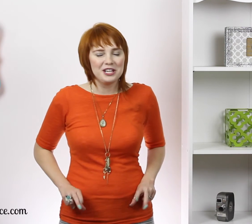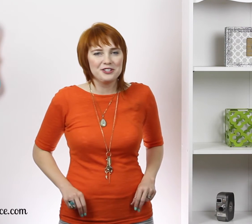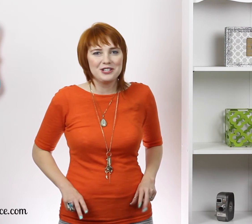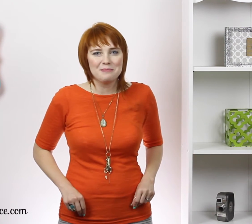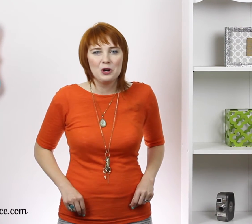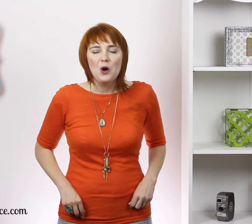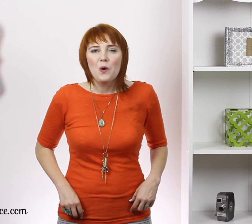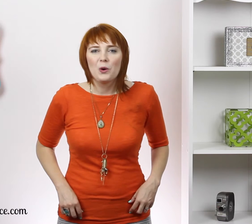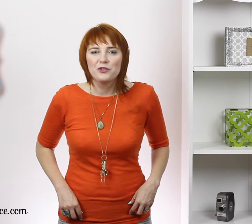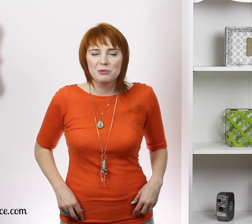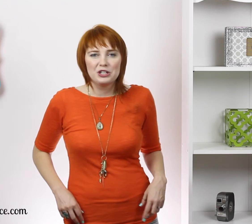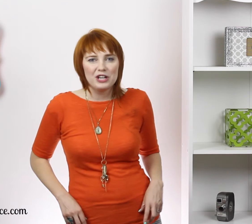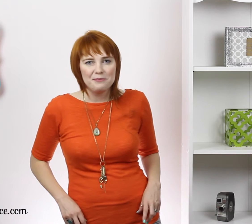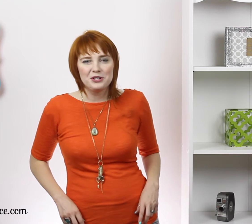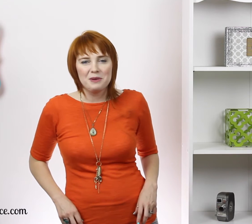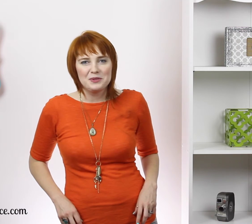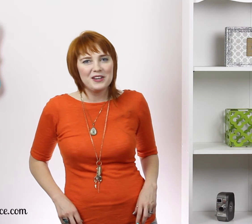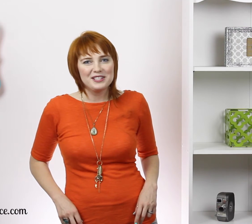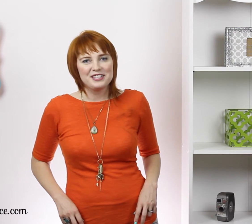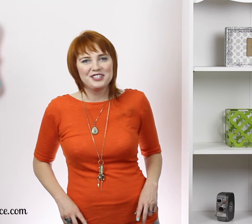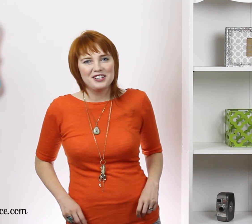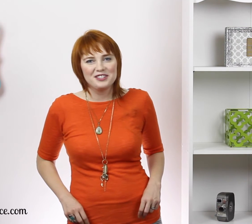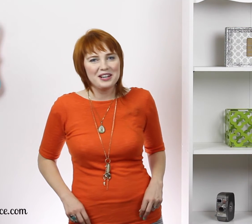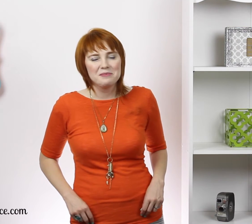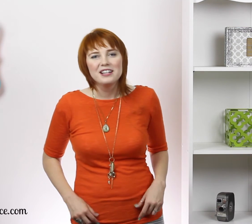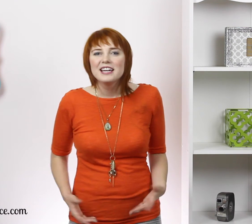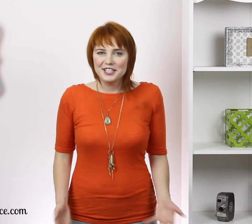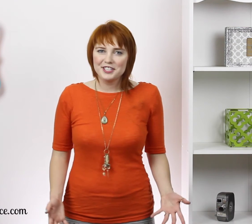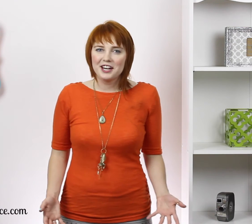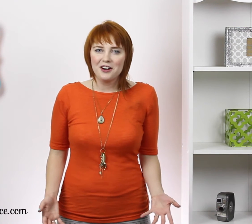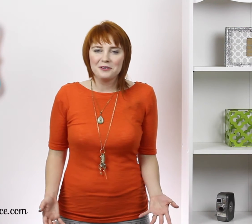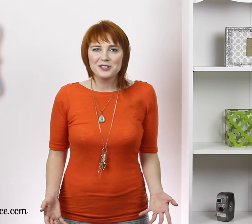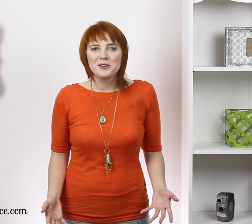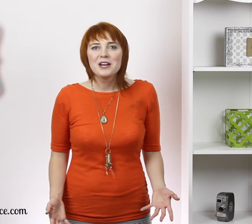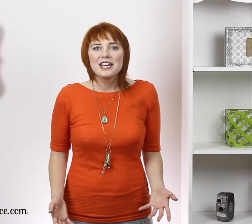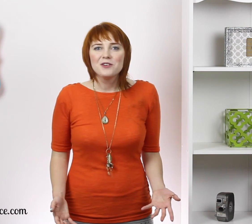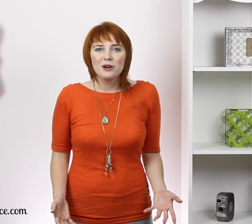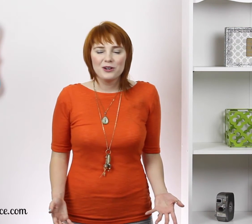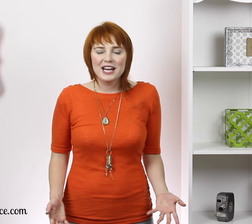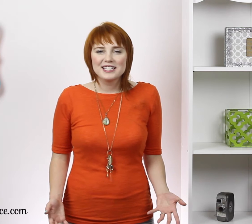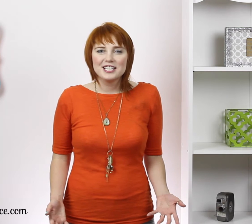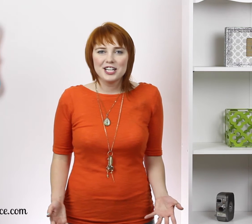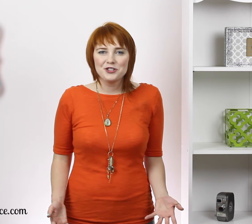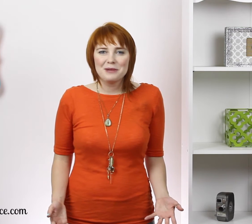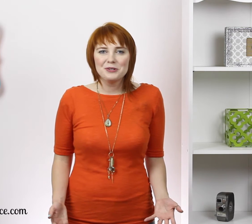changing their diaper or if you're putting your hips in your baby's face as you're changing the diaper. It's just kind of awkward. So if you want to learn how to sign change your diaper,